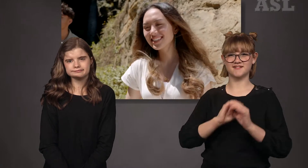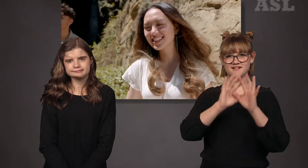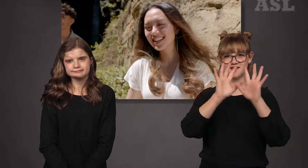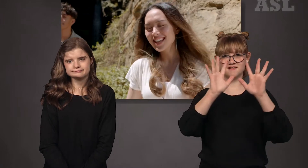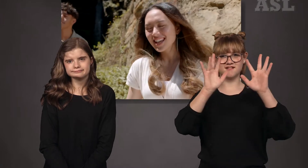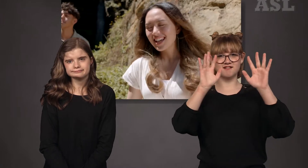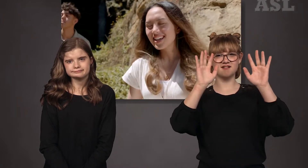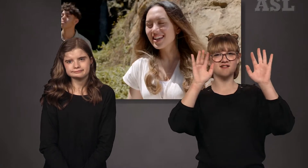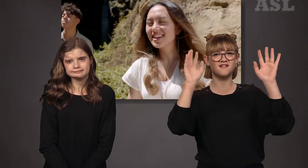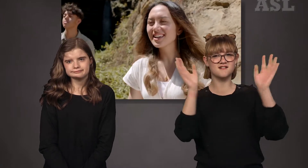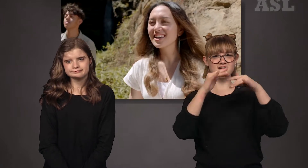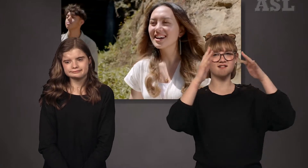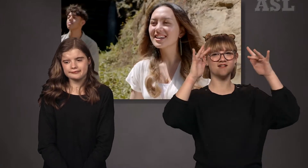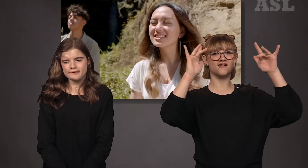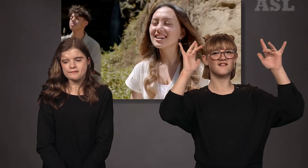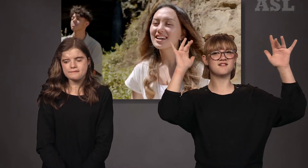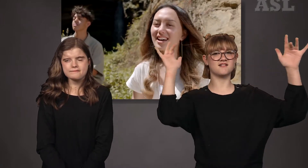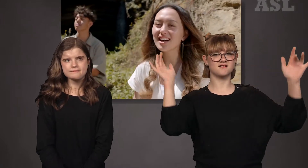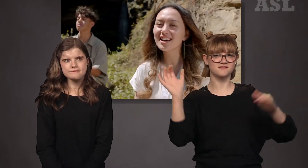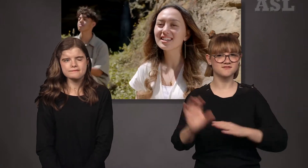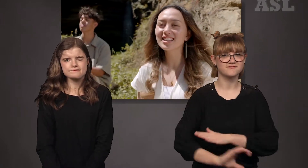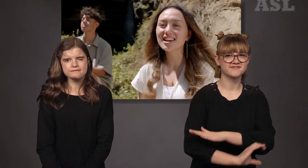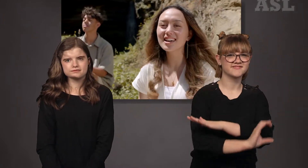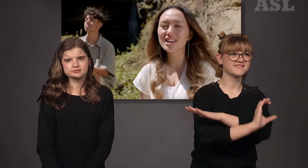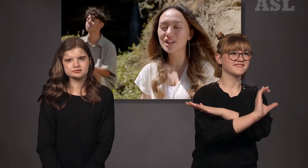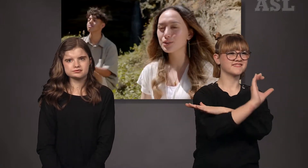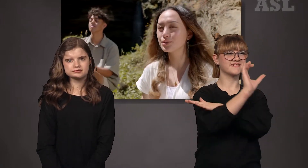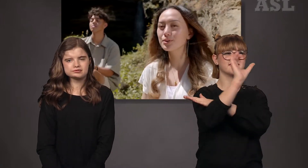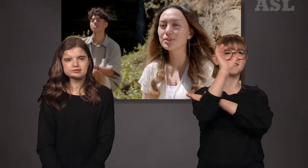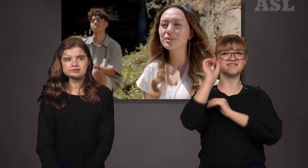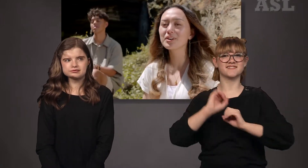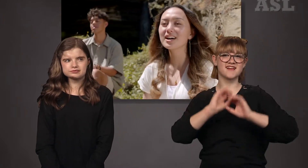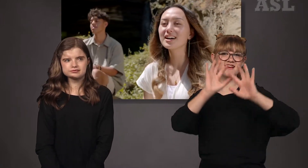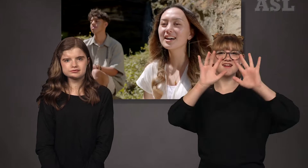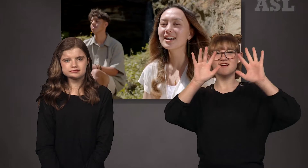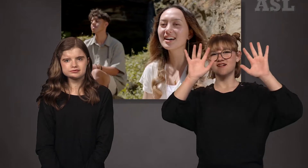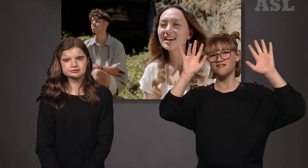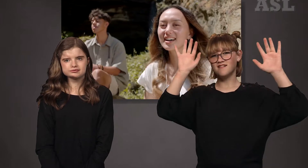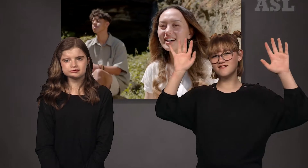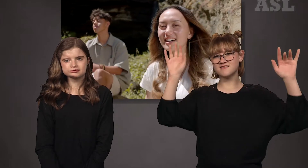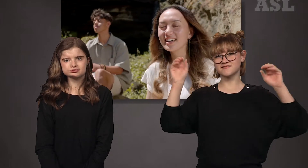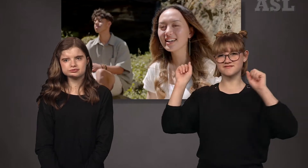atahua